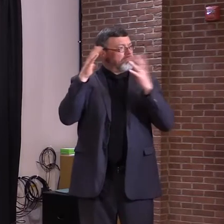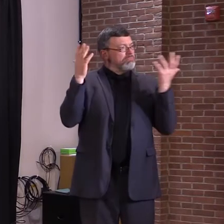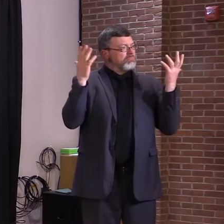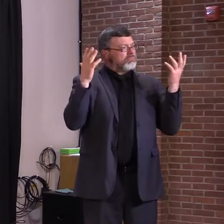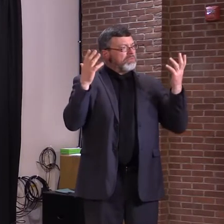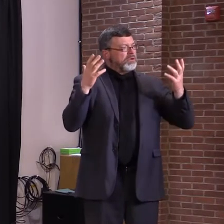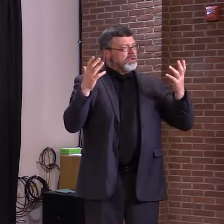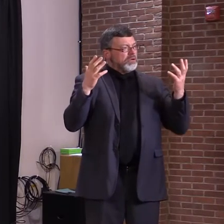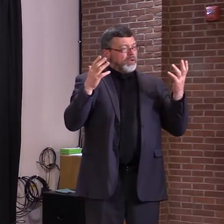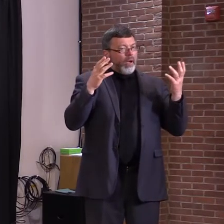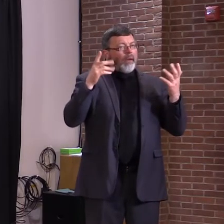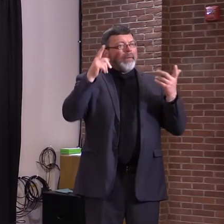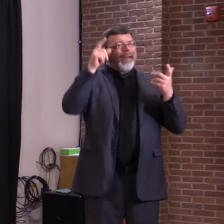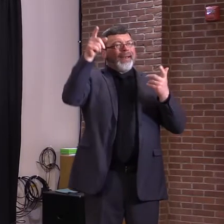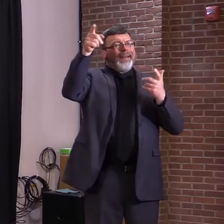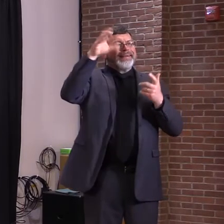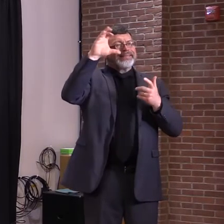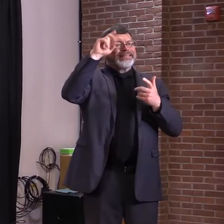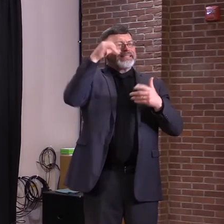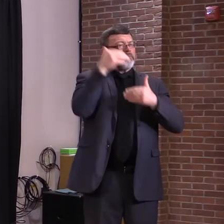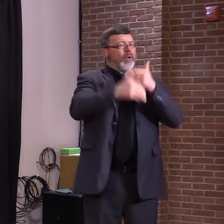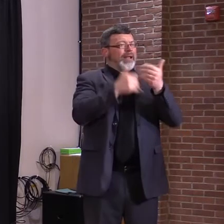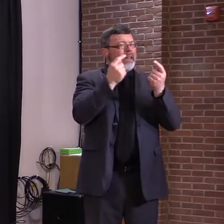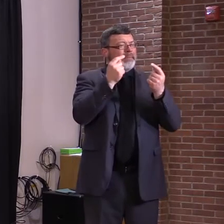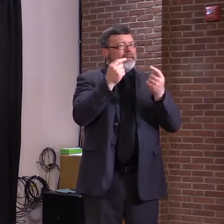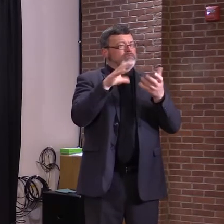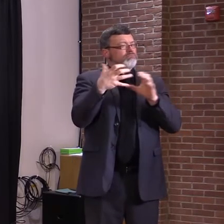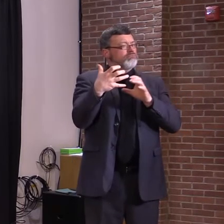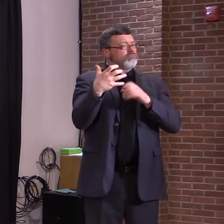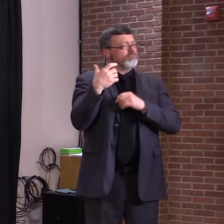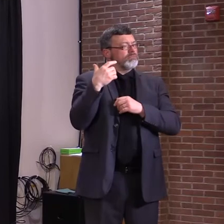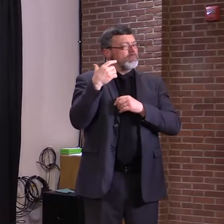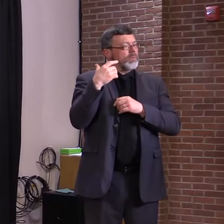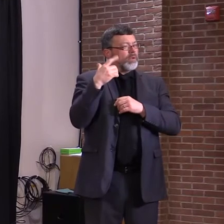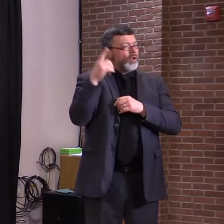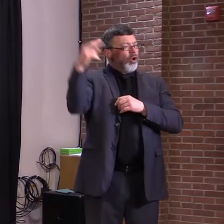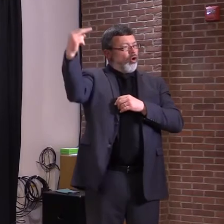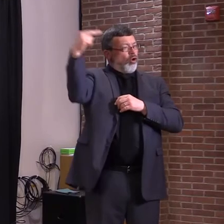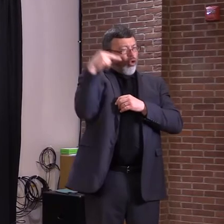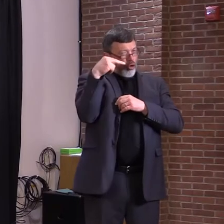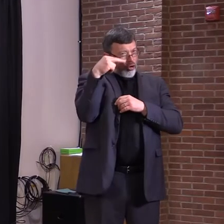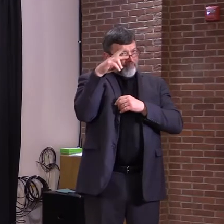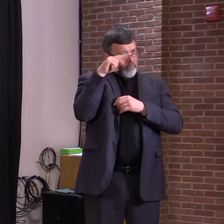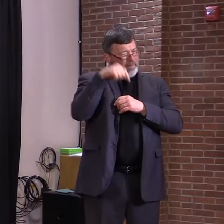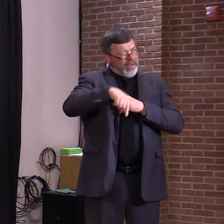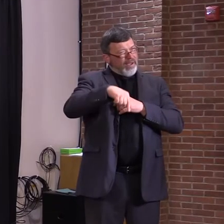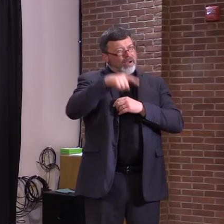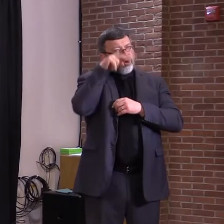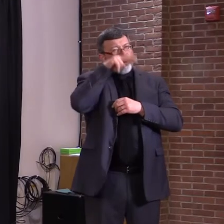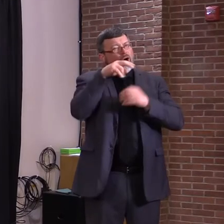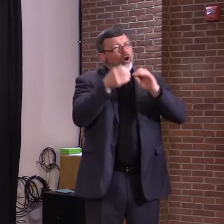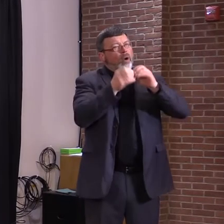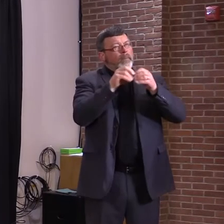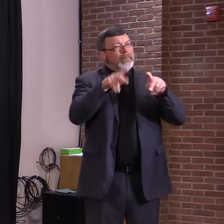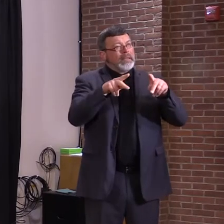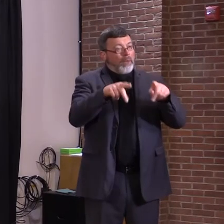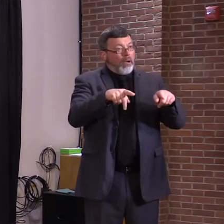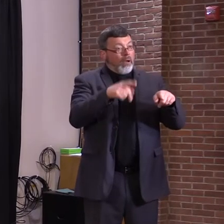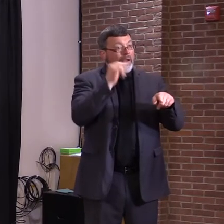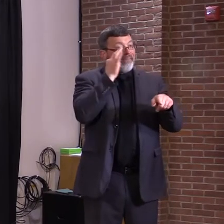volatility in a small state like Vermont. And this is not a moment when we need that kind of volatility in our decision making. So, you know,